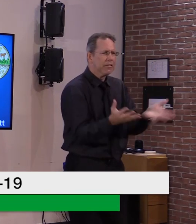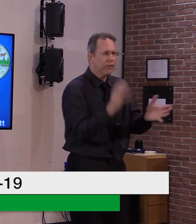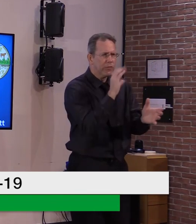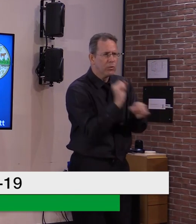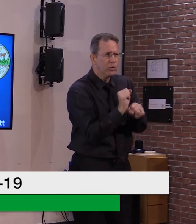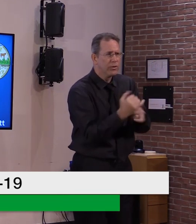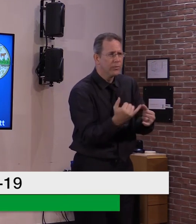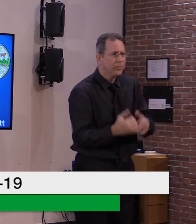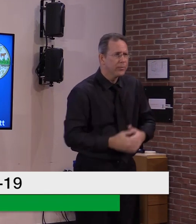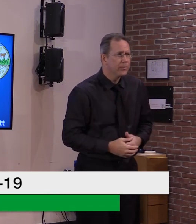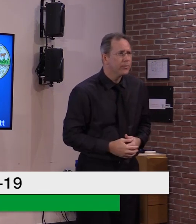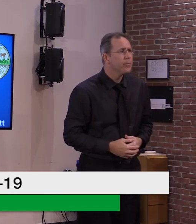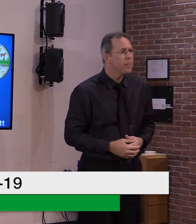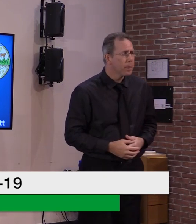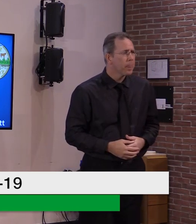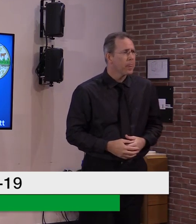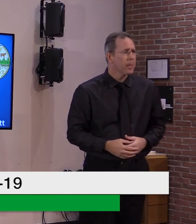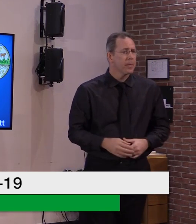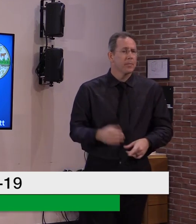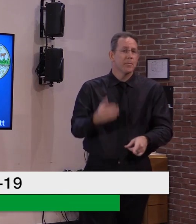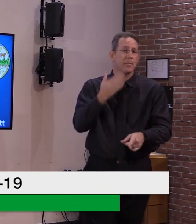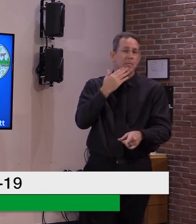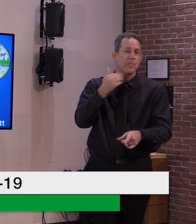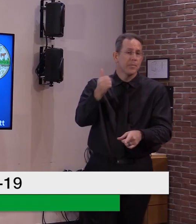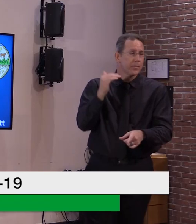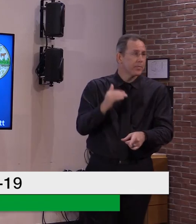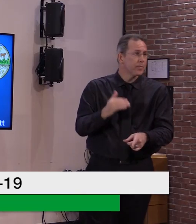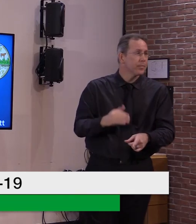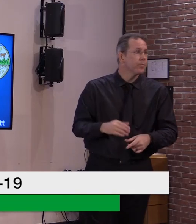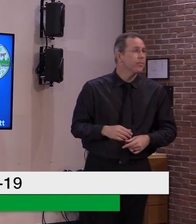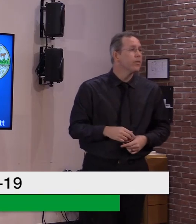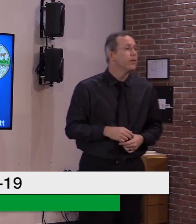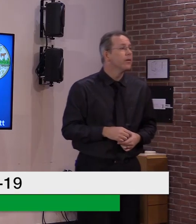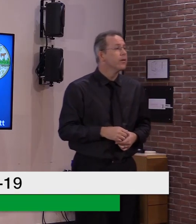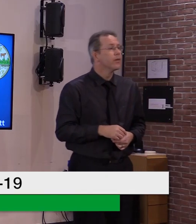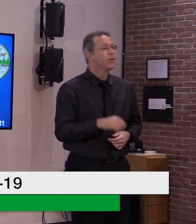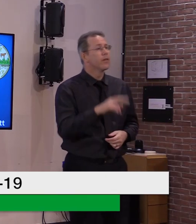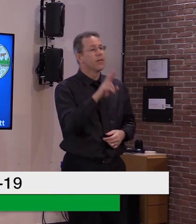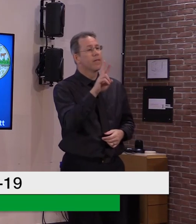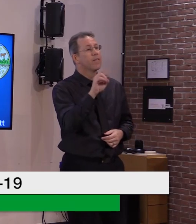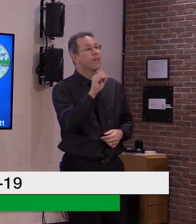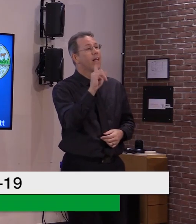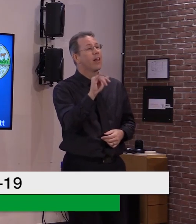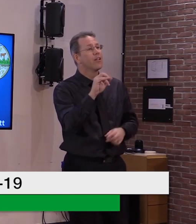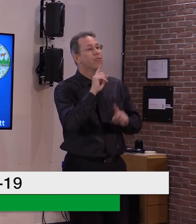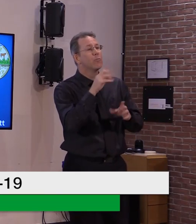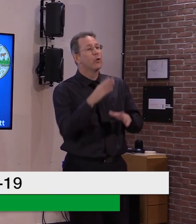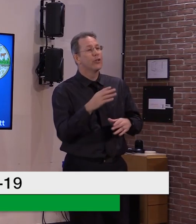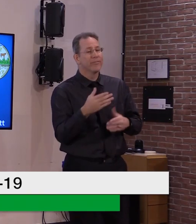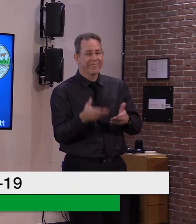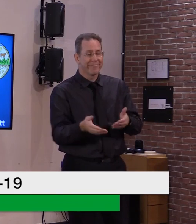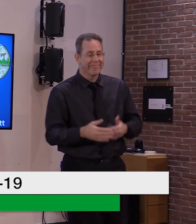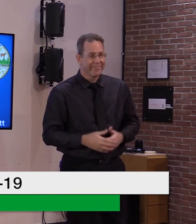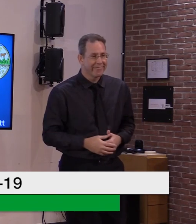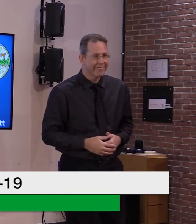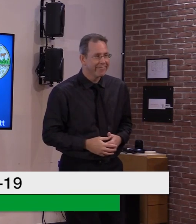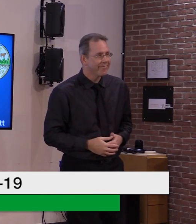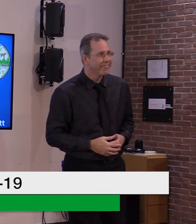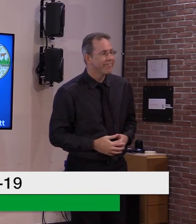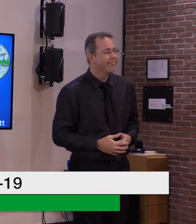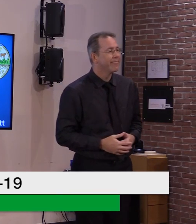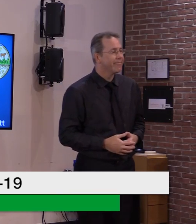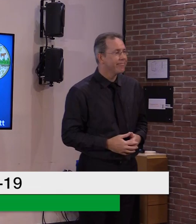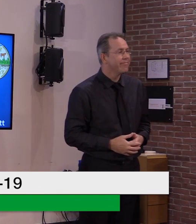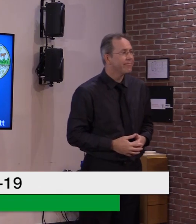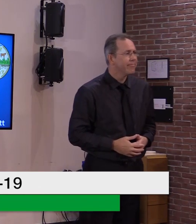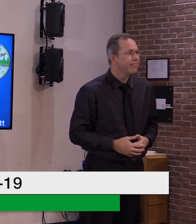hello you've got some questions from local innkeepers about the new guidelines under the new no gathering or mixing of household guidelines